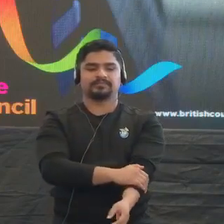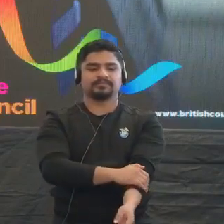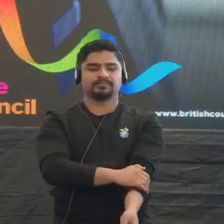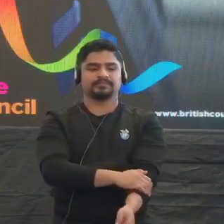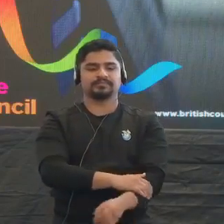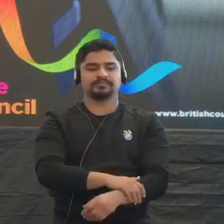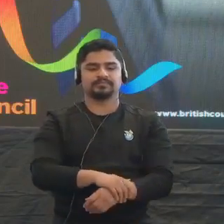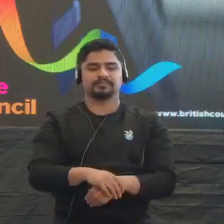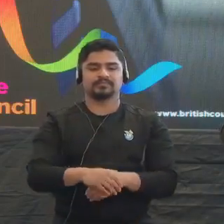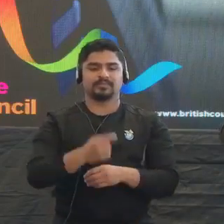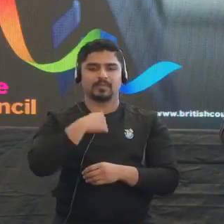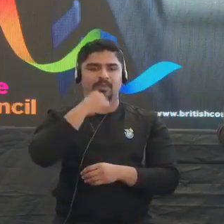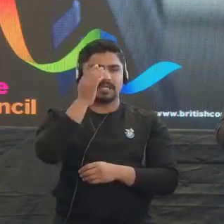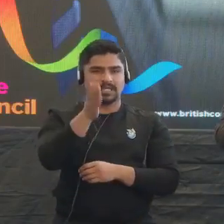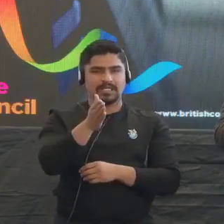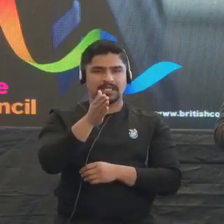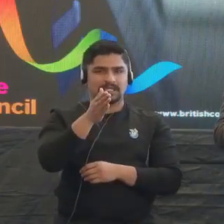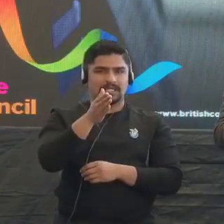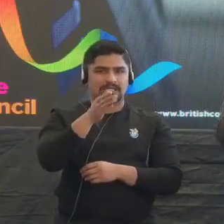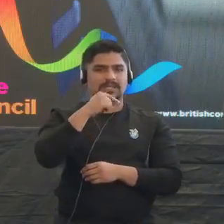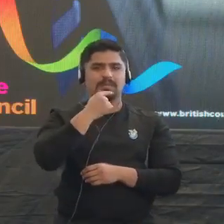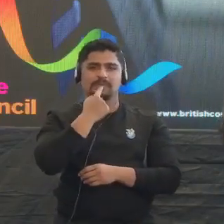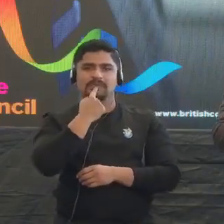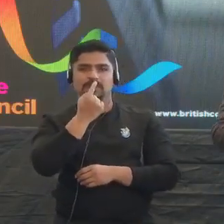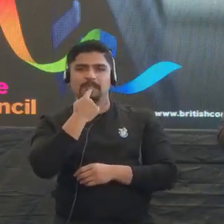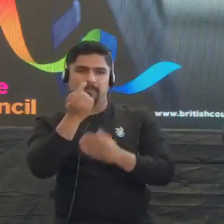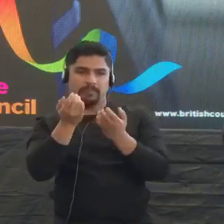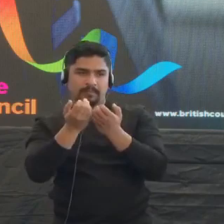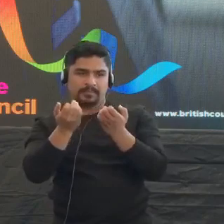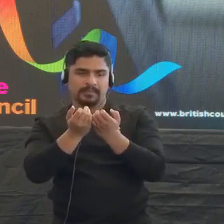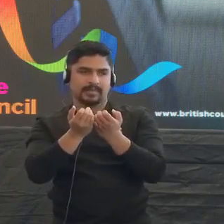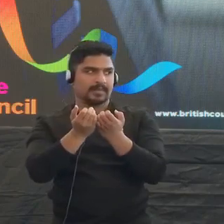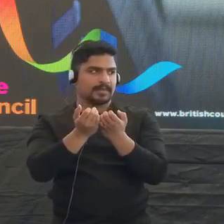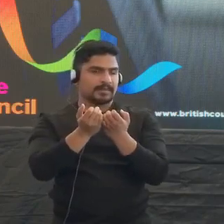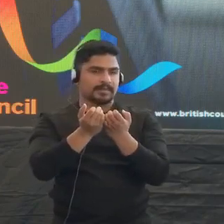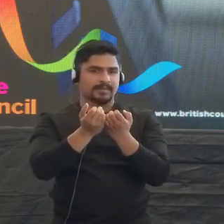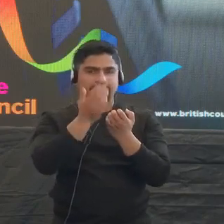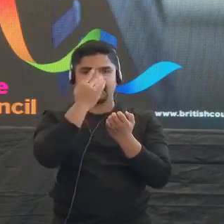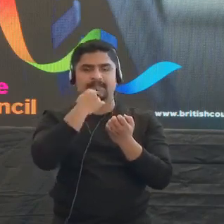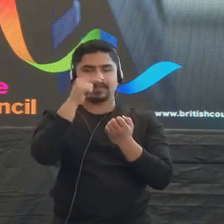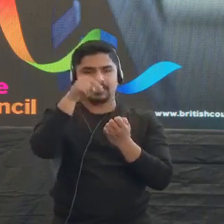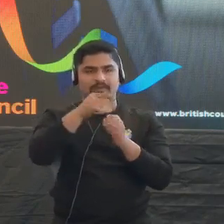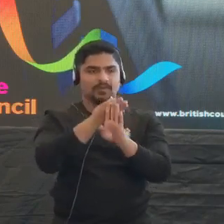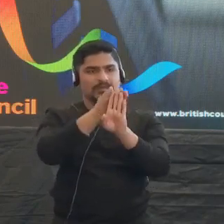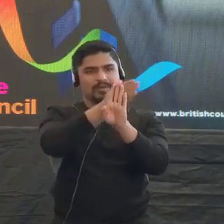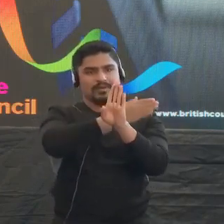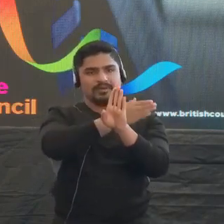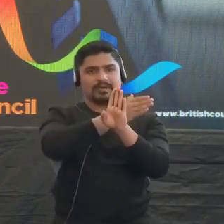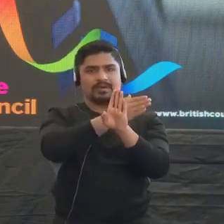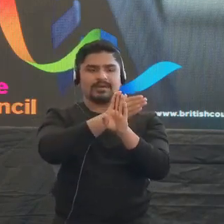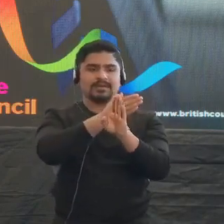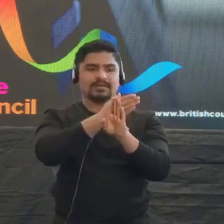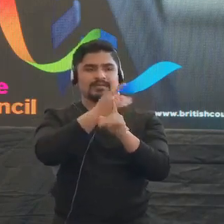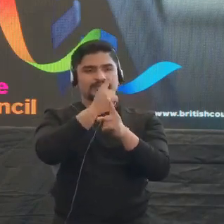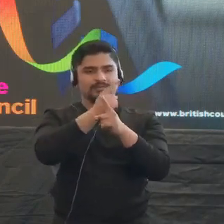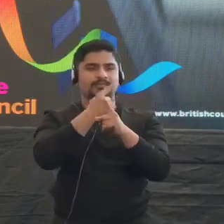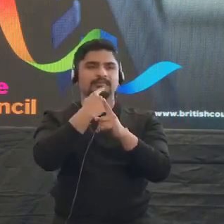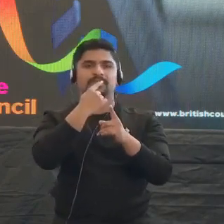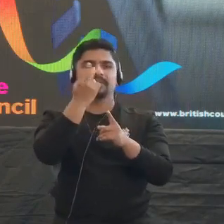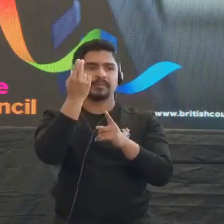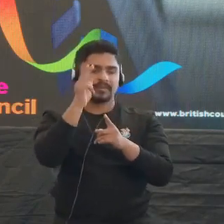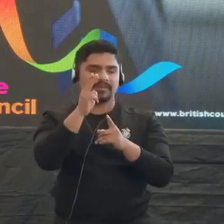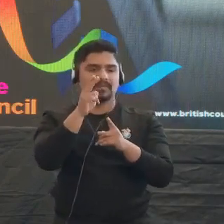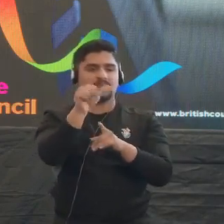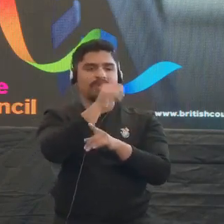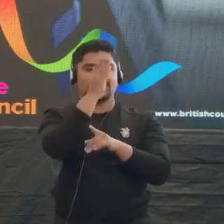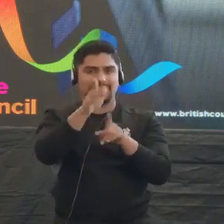explaining it, because earlier panelist has said about the classification of disability, types of